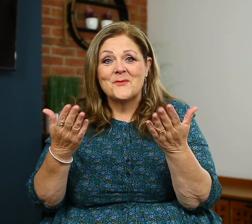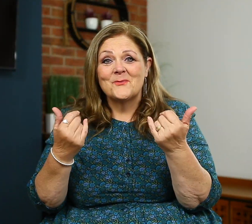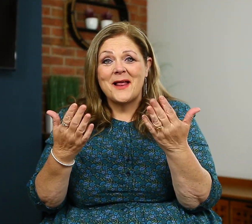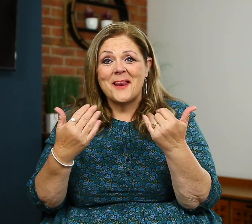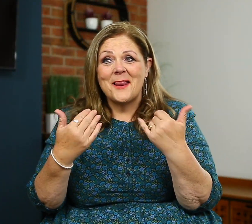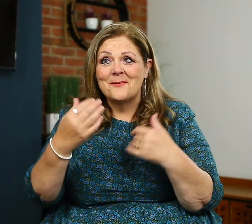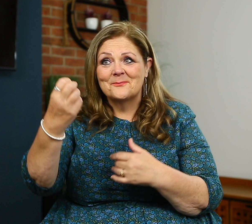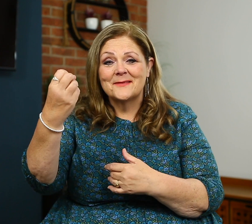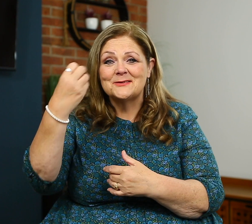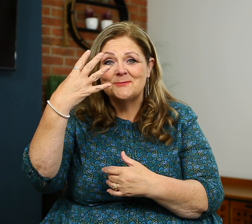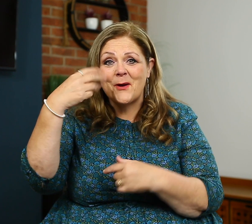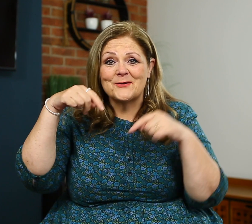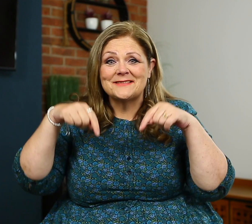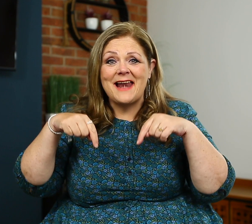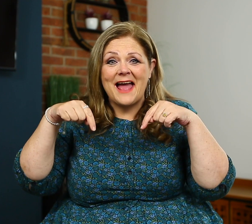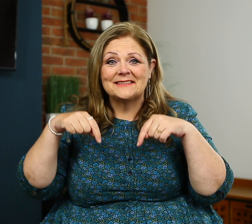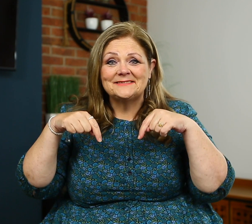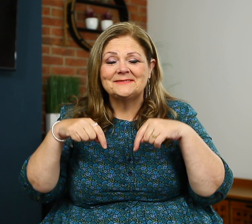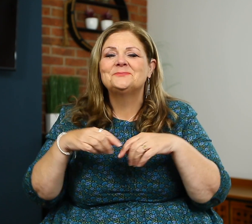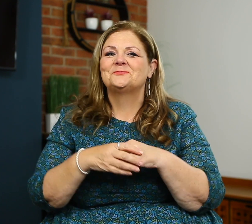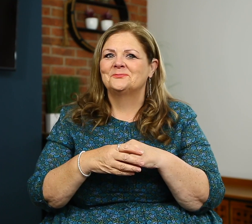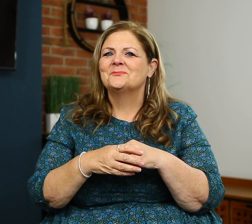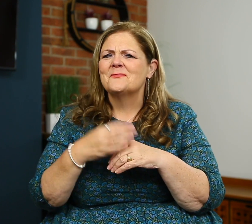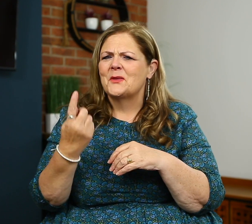Hello and welcome to today's Spotlight.